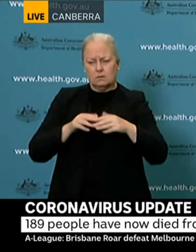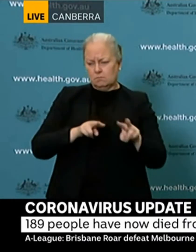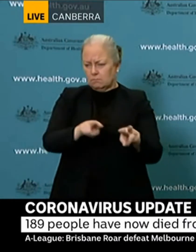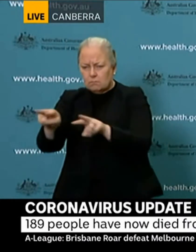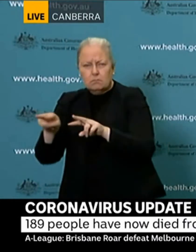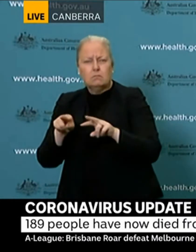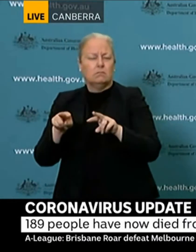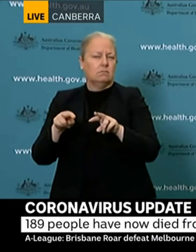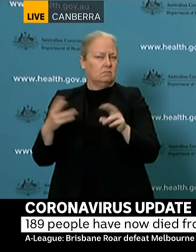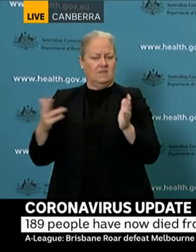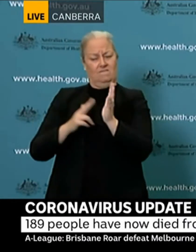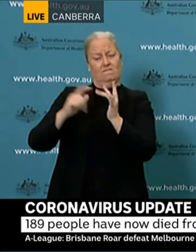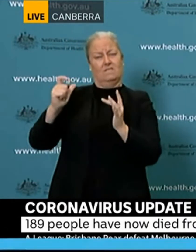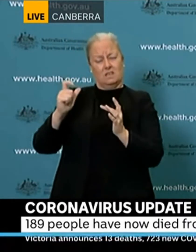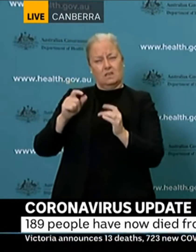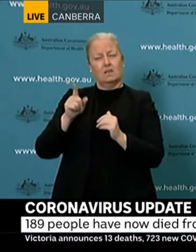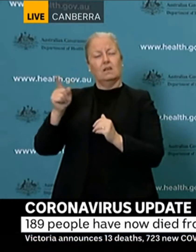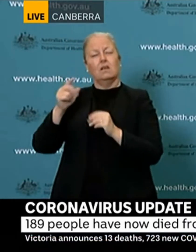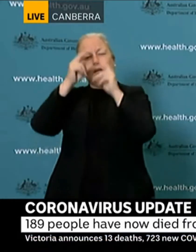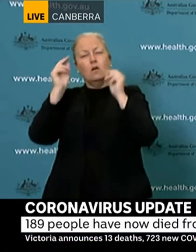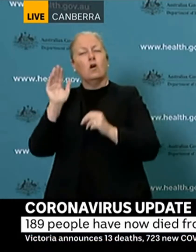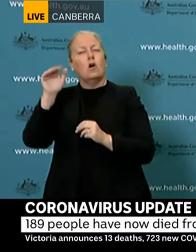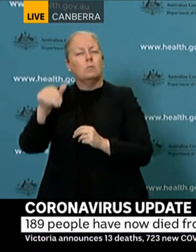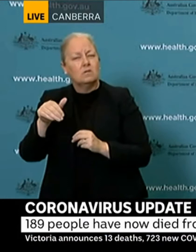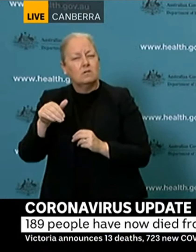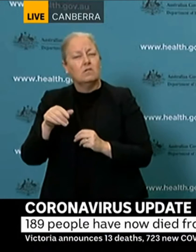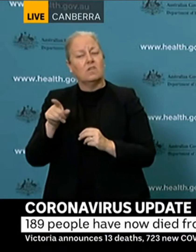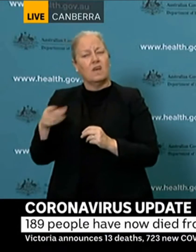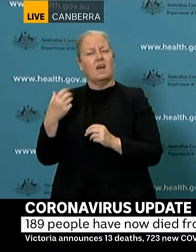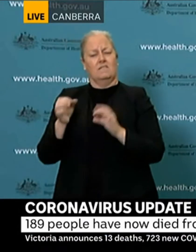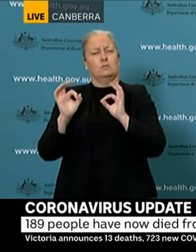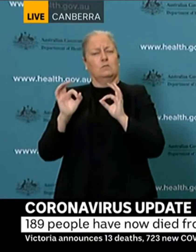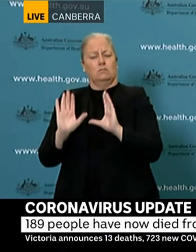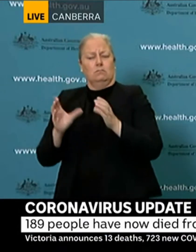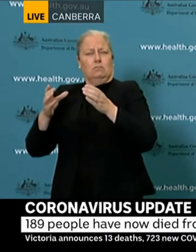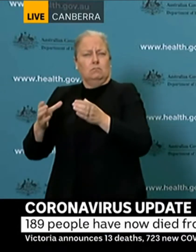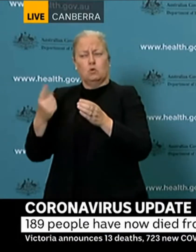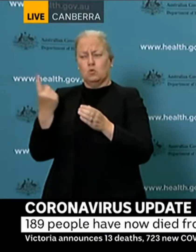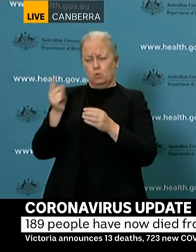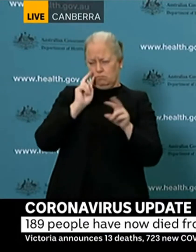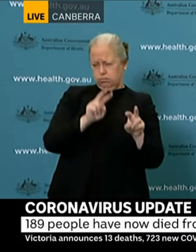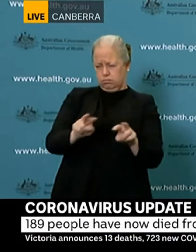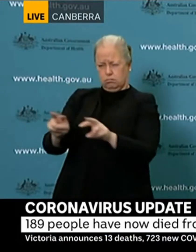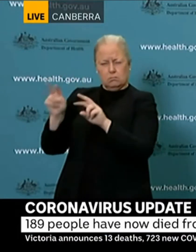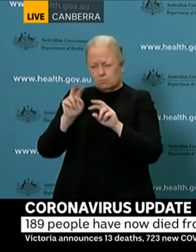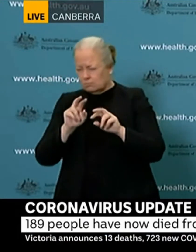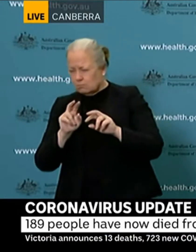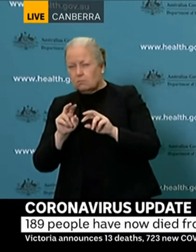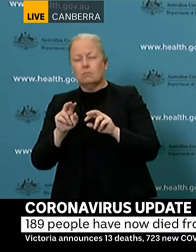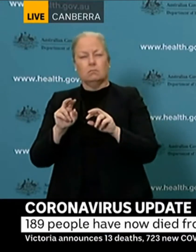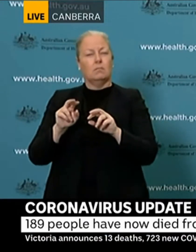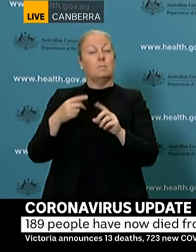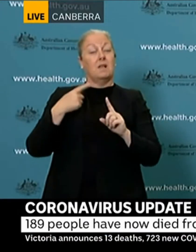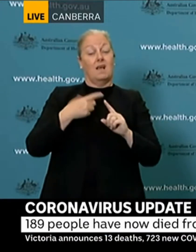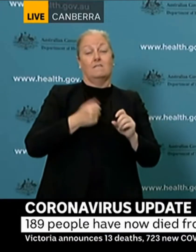Care Response Centre has been set up specifically for that purpose. We're continuing to put in Commonwealth